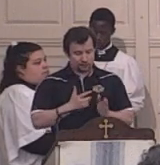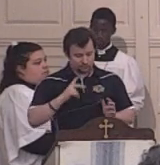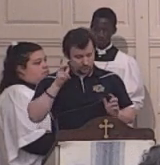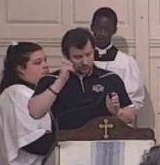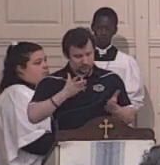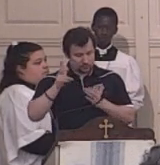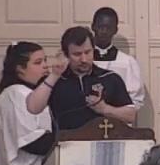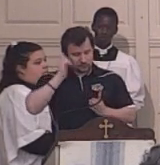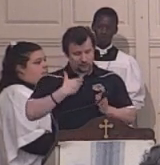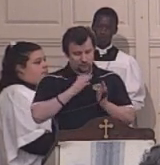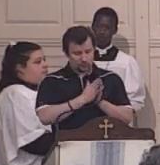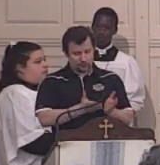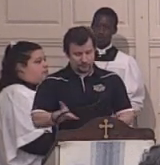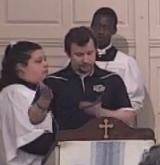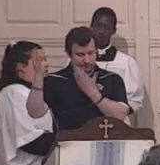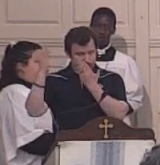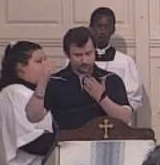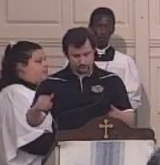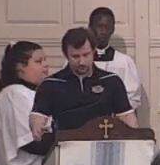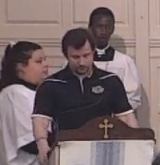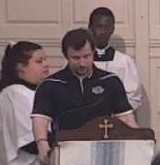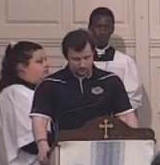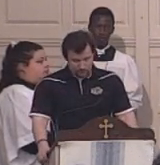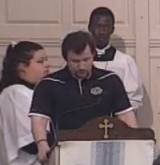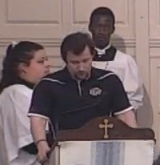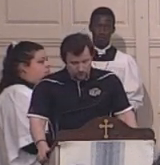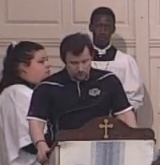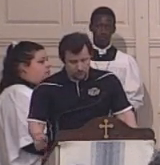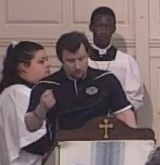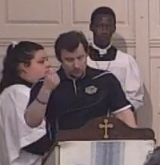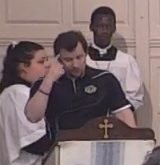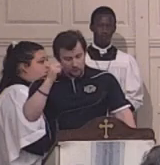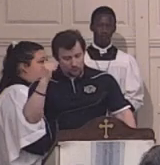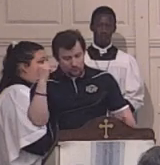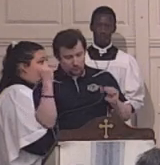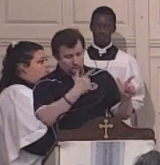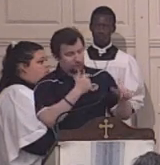We pray to the Lord. Lord, hear our prayer.